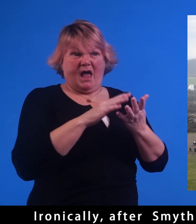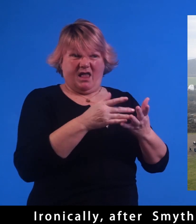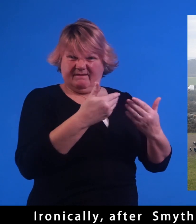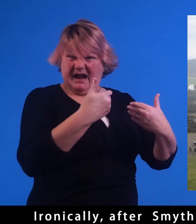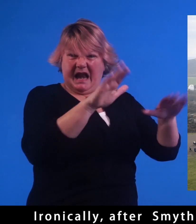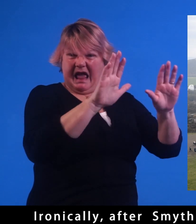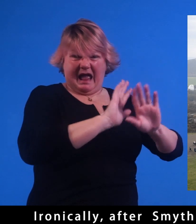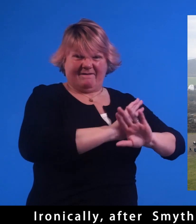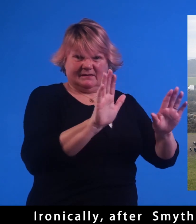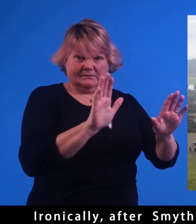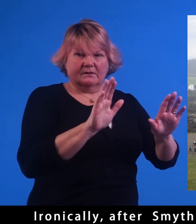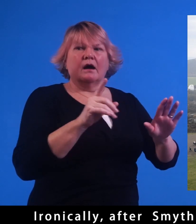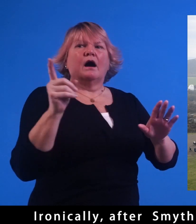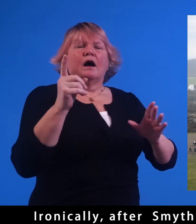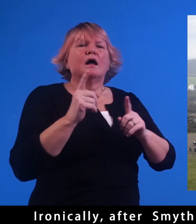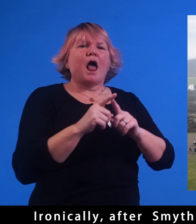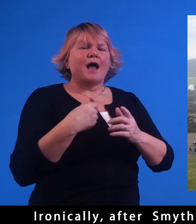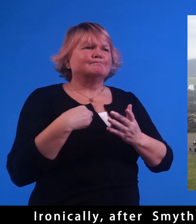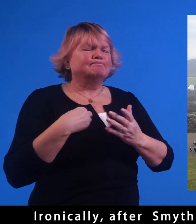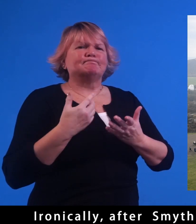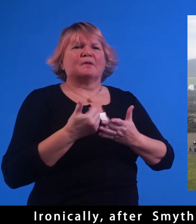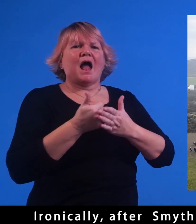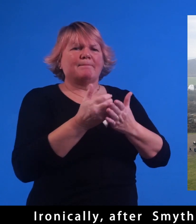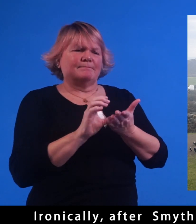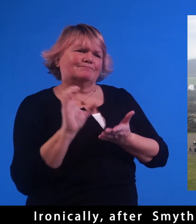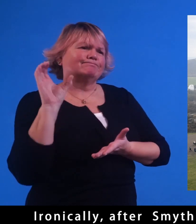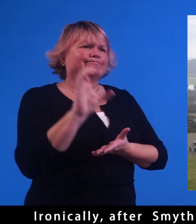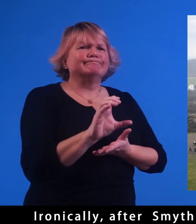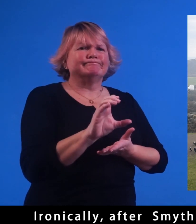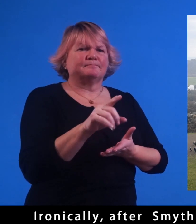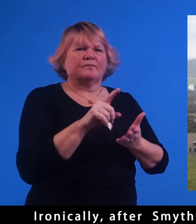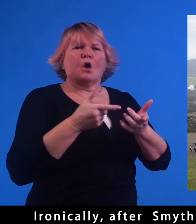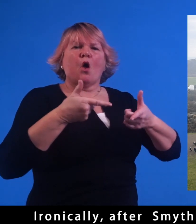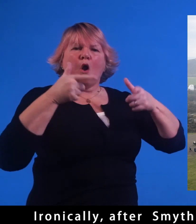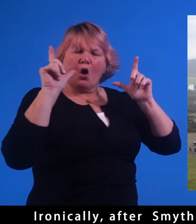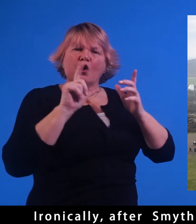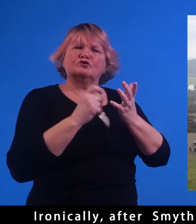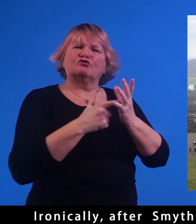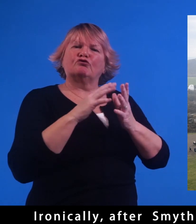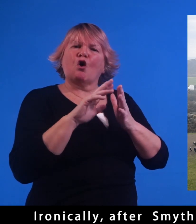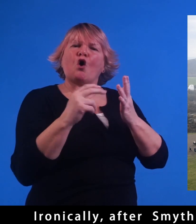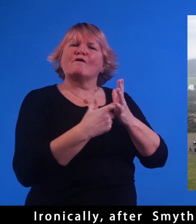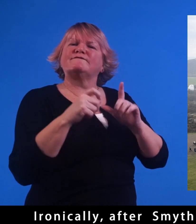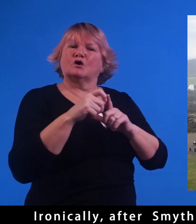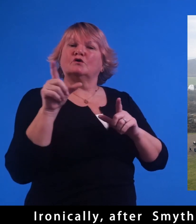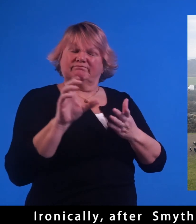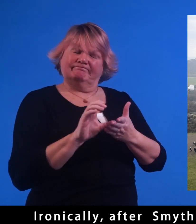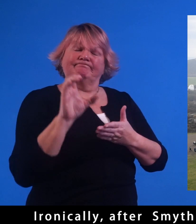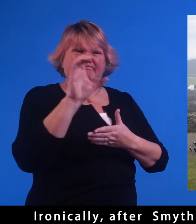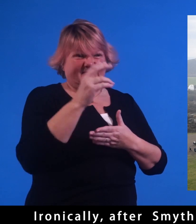Ironically, after Smyth had left, a benefactor by the name of Lord Crawford donated much